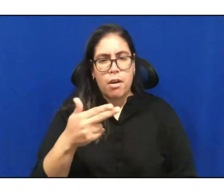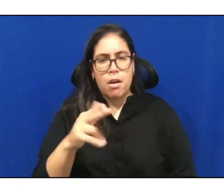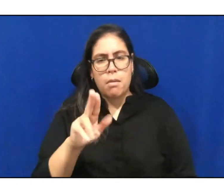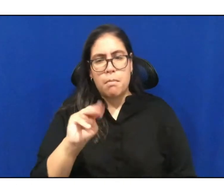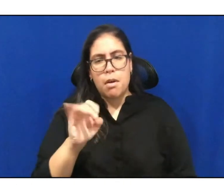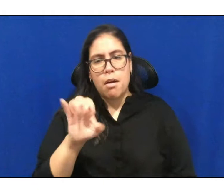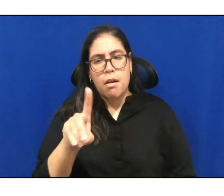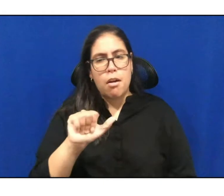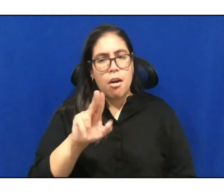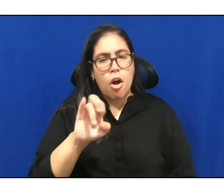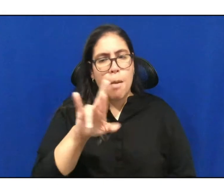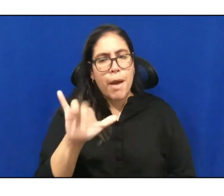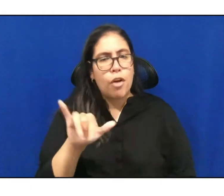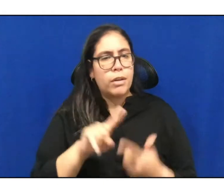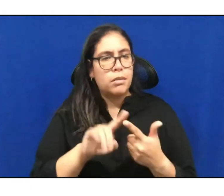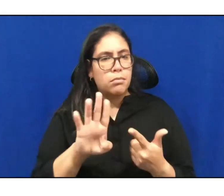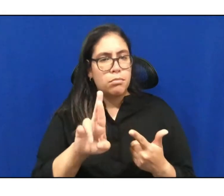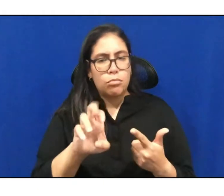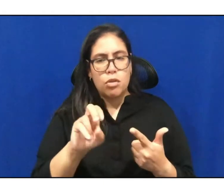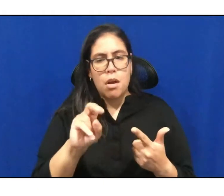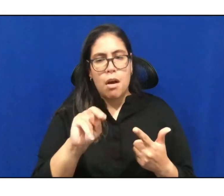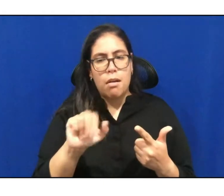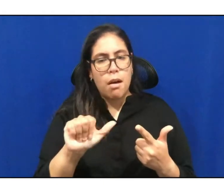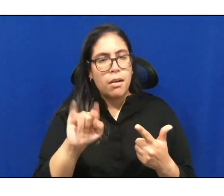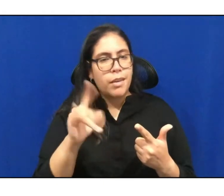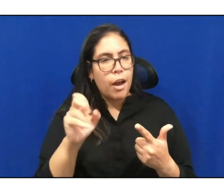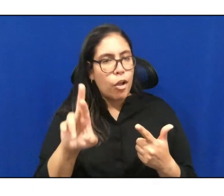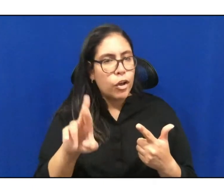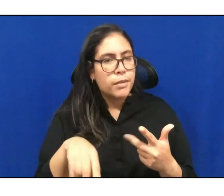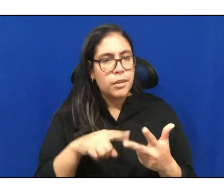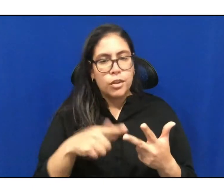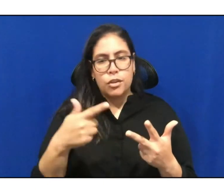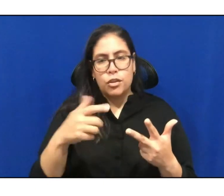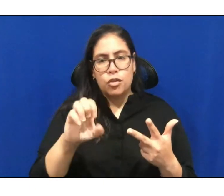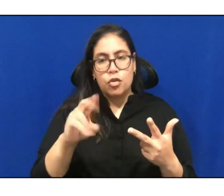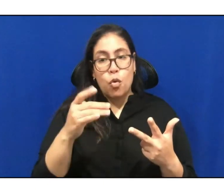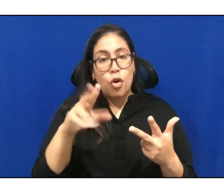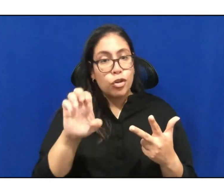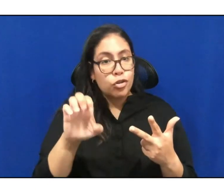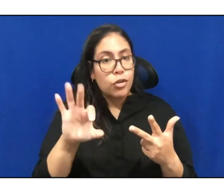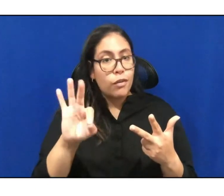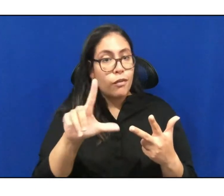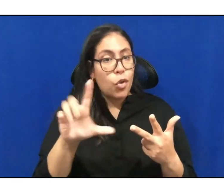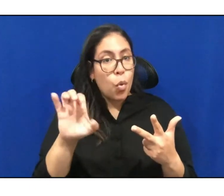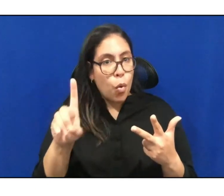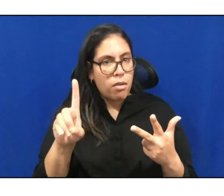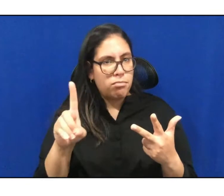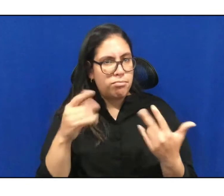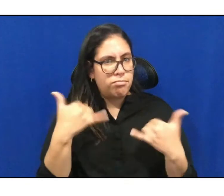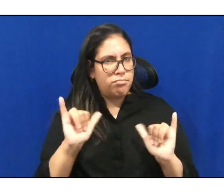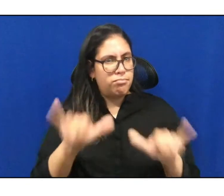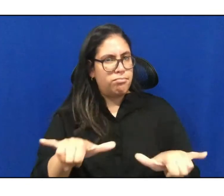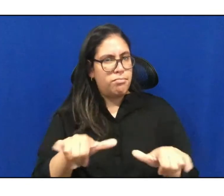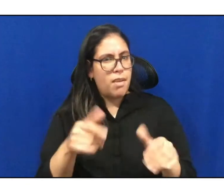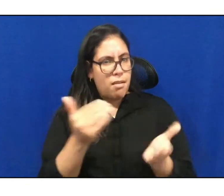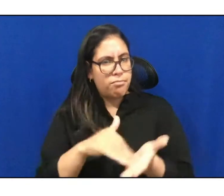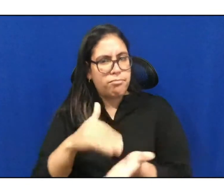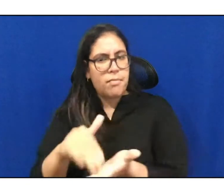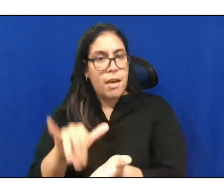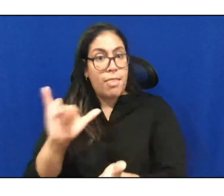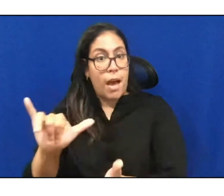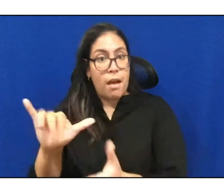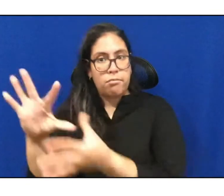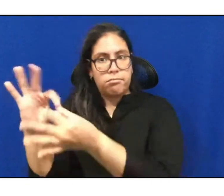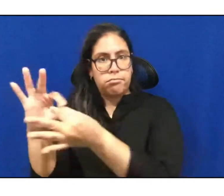race-based hatred have galvanized people to fight for racial justice. By choosing to make her son's story